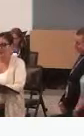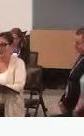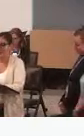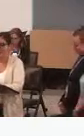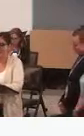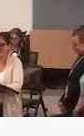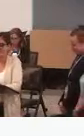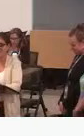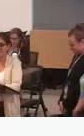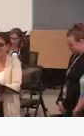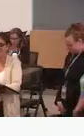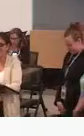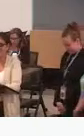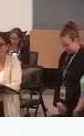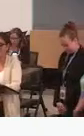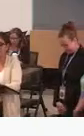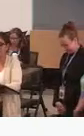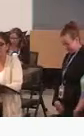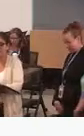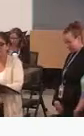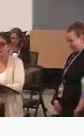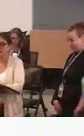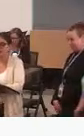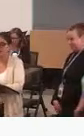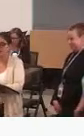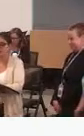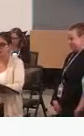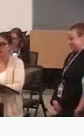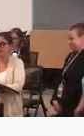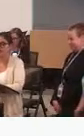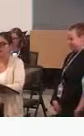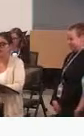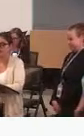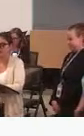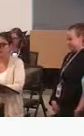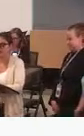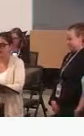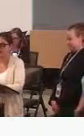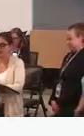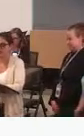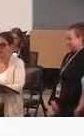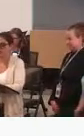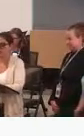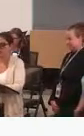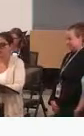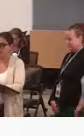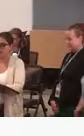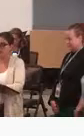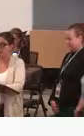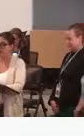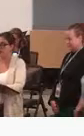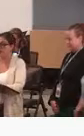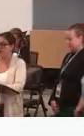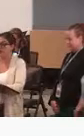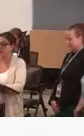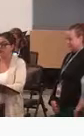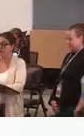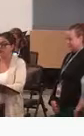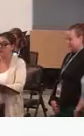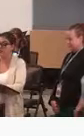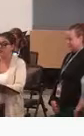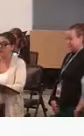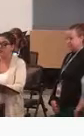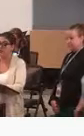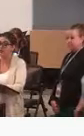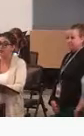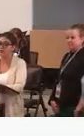time. And these steering and advisory committees allowed us to demonstrate a